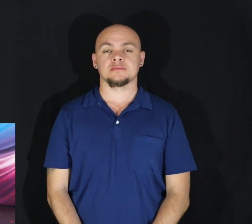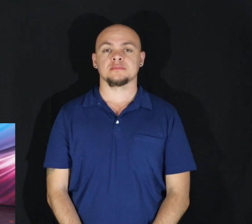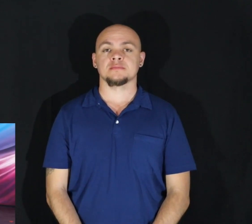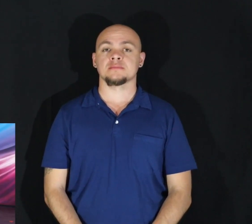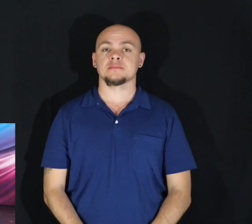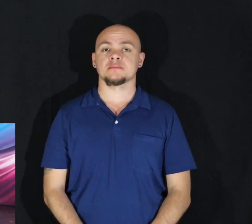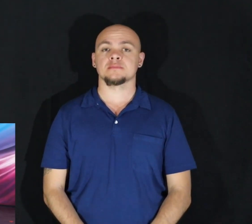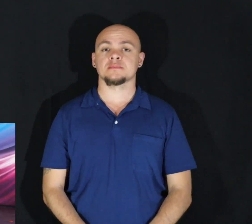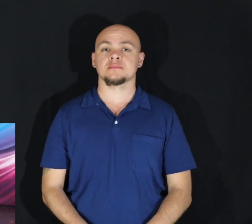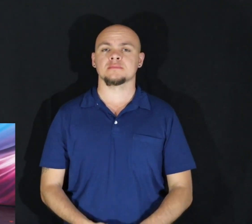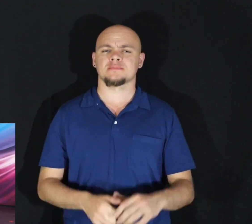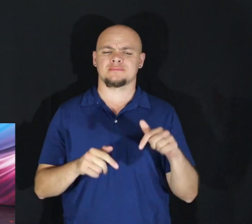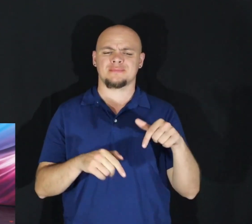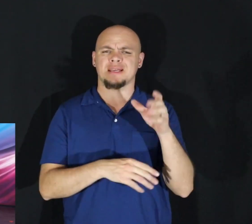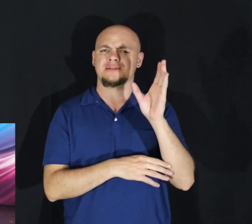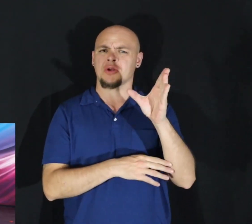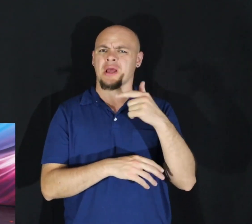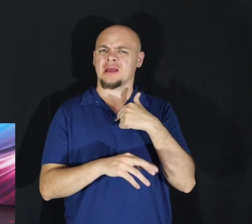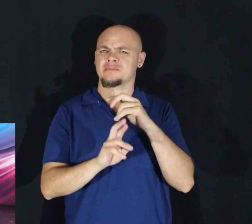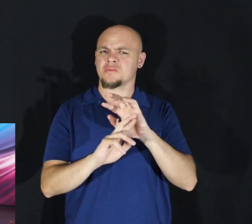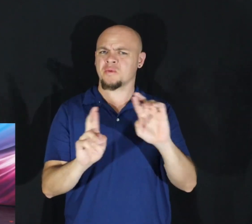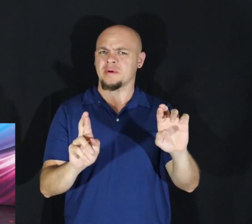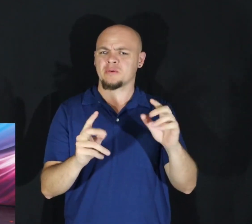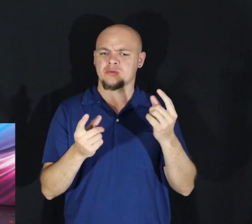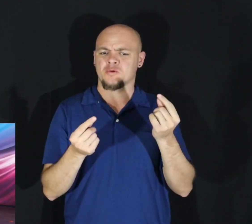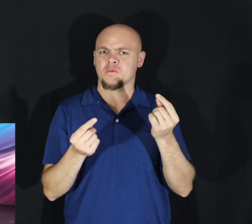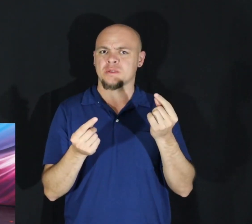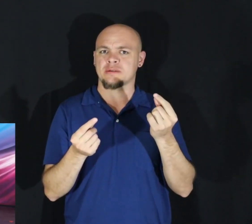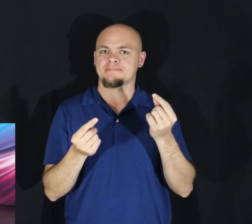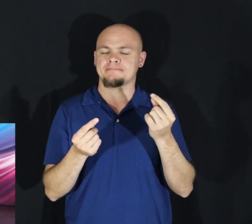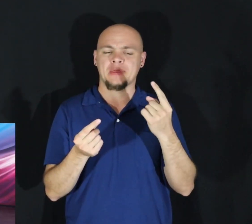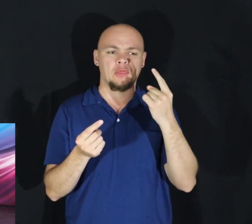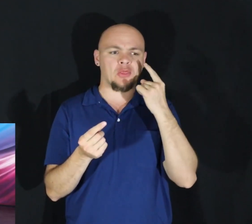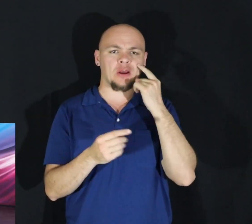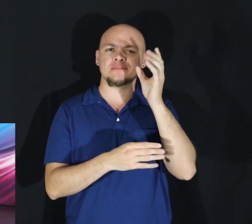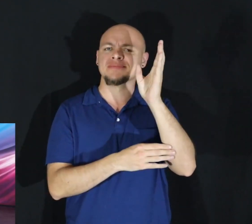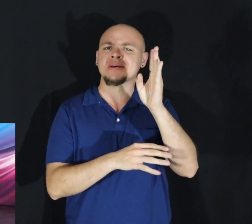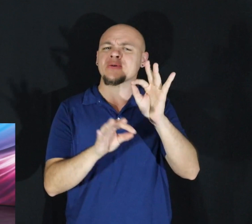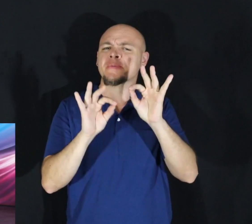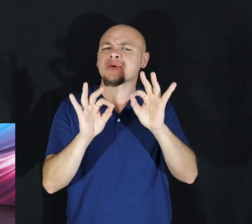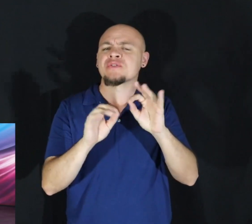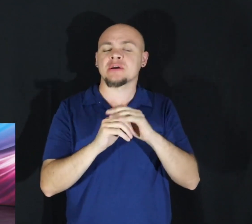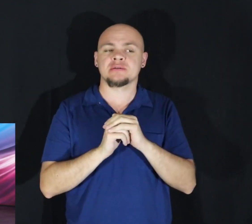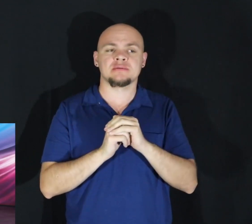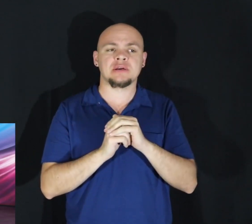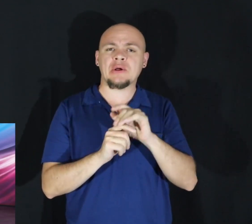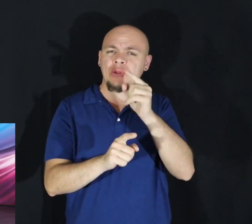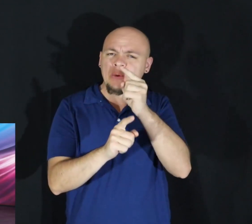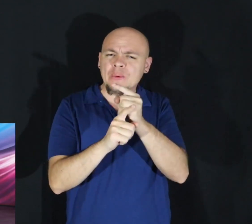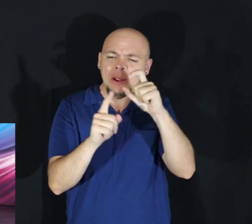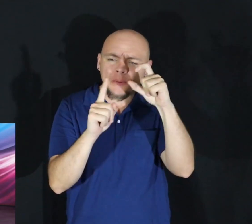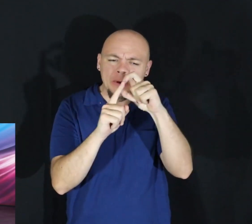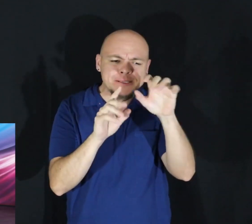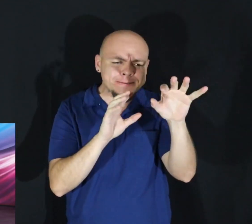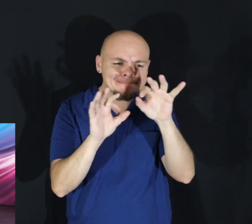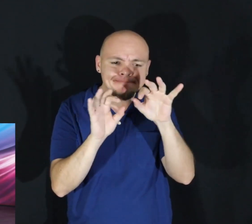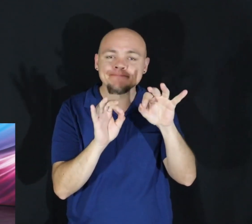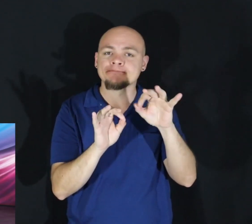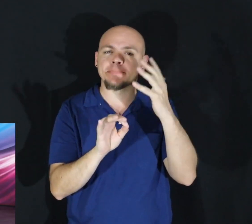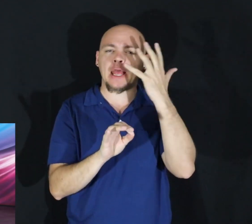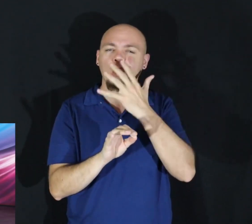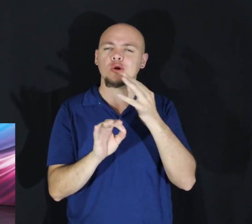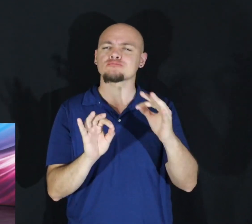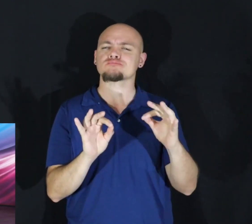When I first started preparing for this talk, I thought I had to get the perfect speech, find just the right words, and look